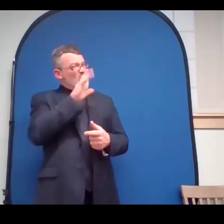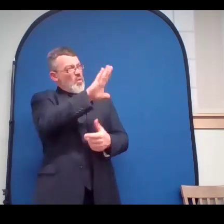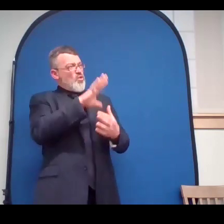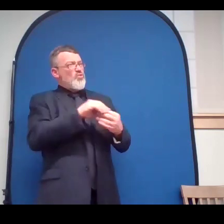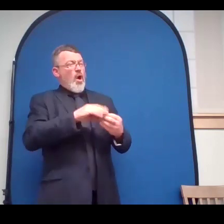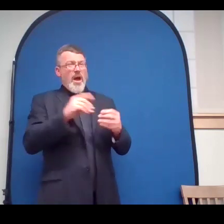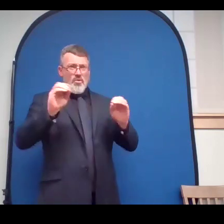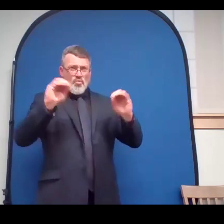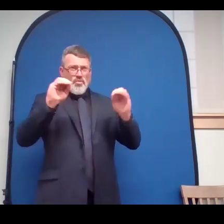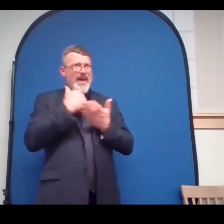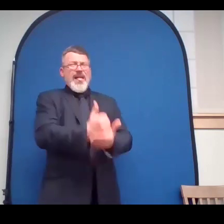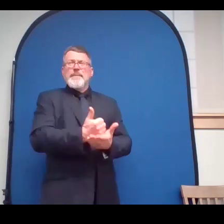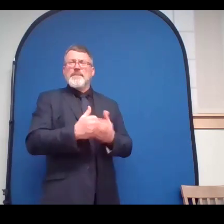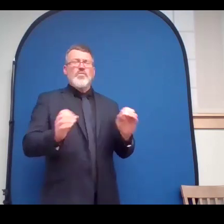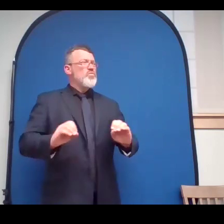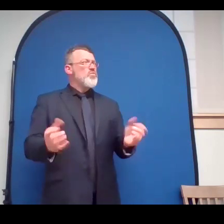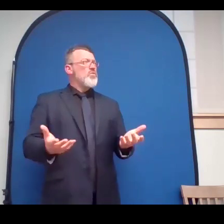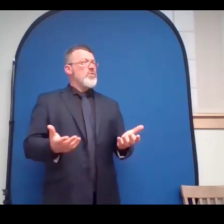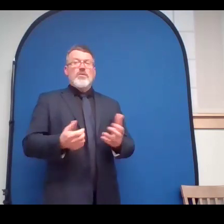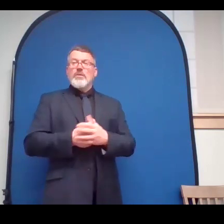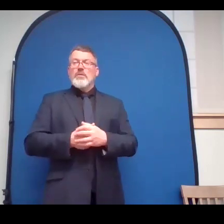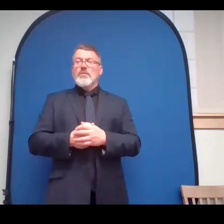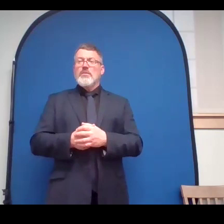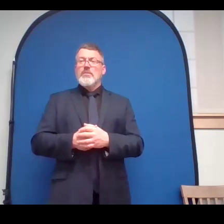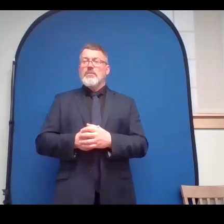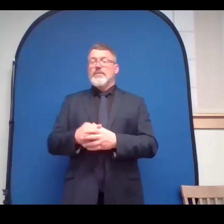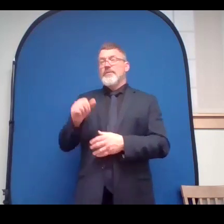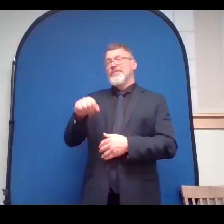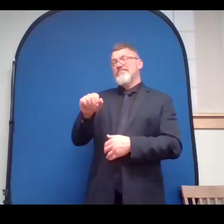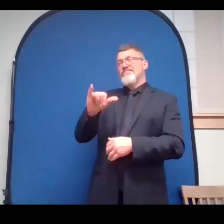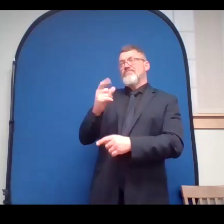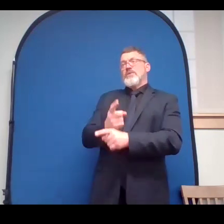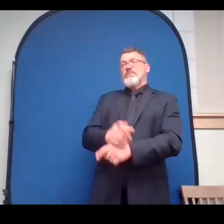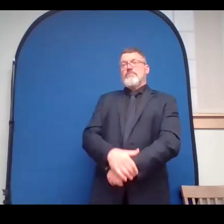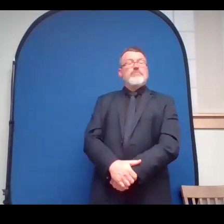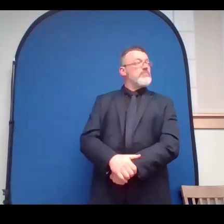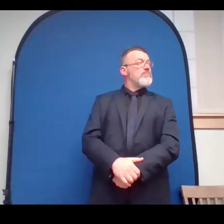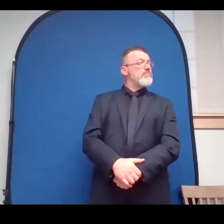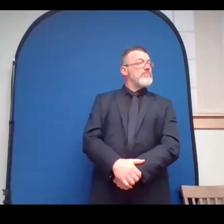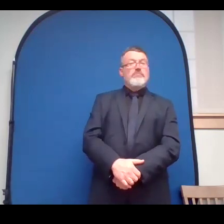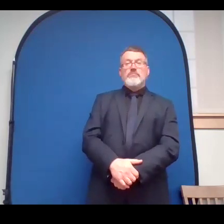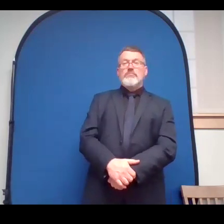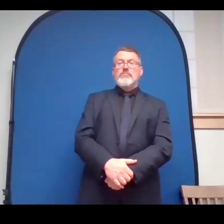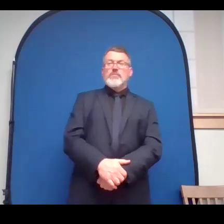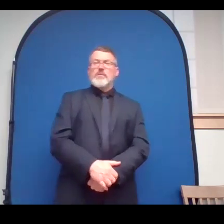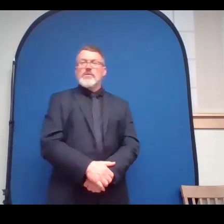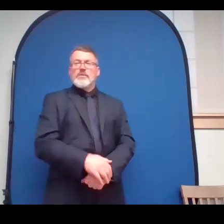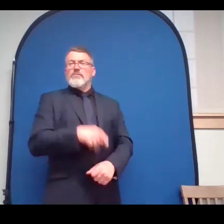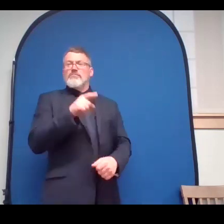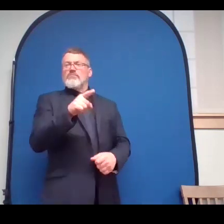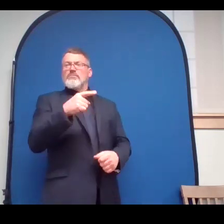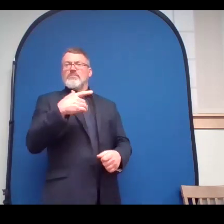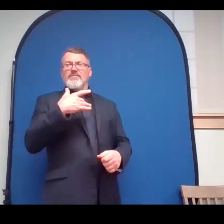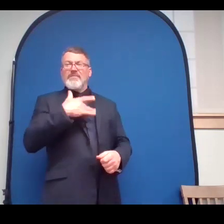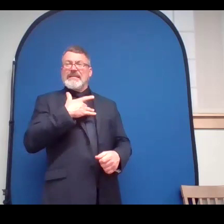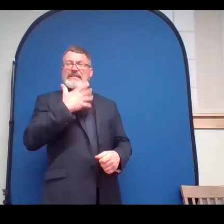Is that correct? That is correct. So did you feel at all sad for Sergeant